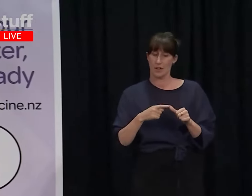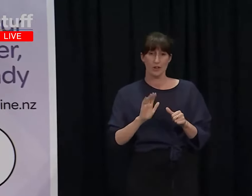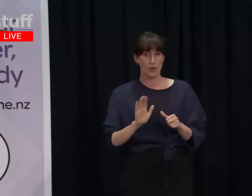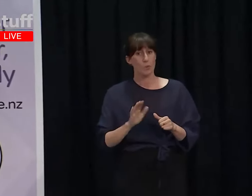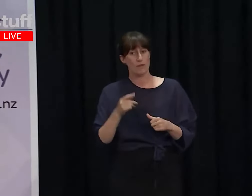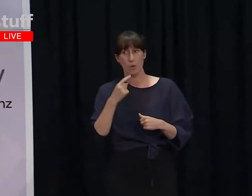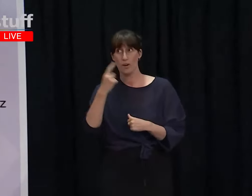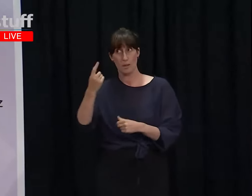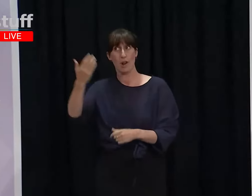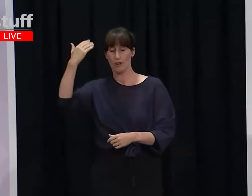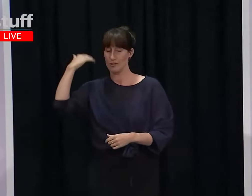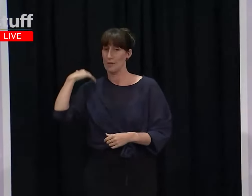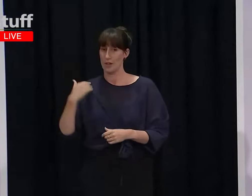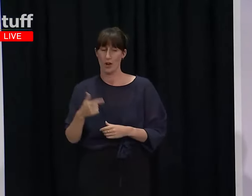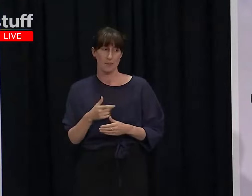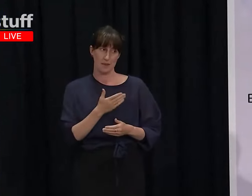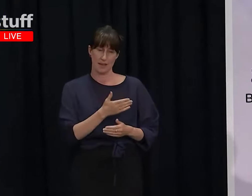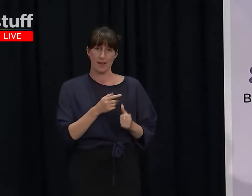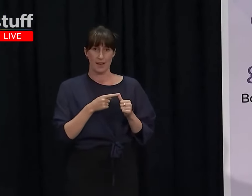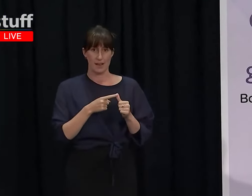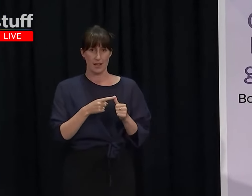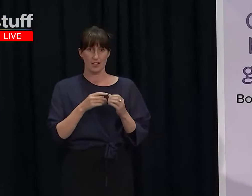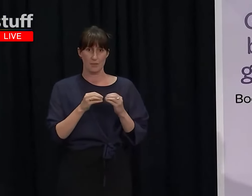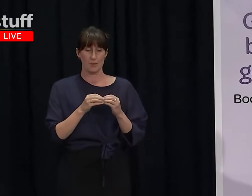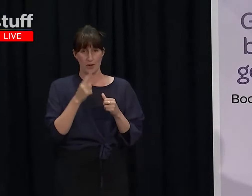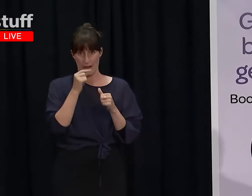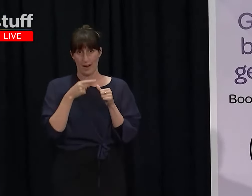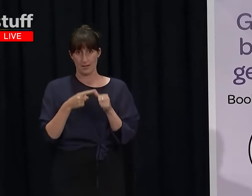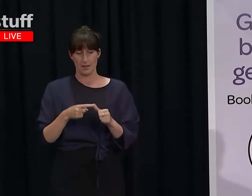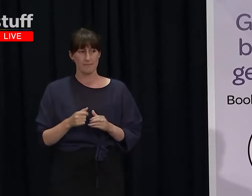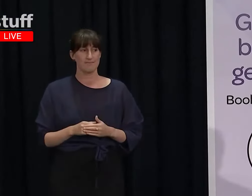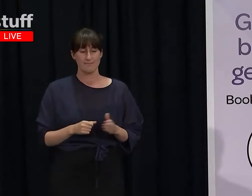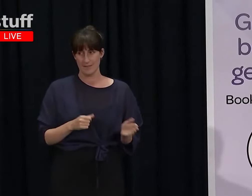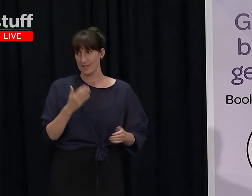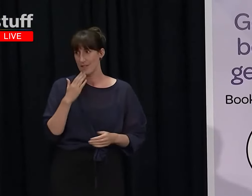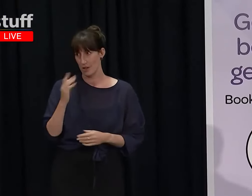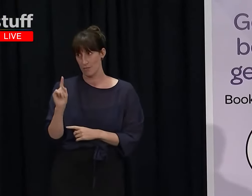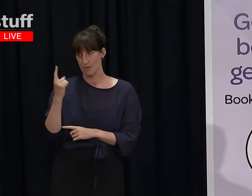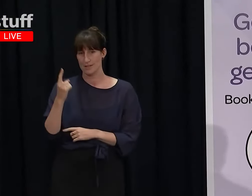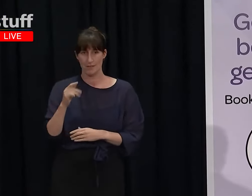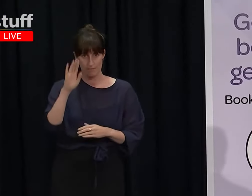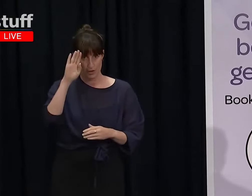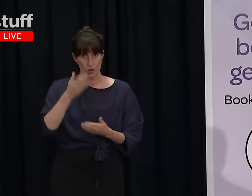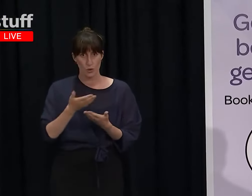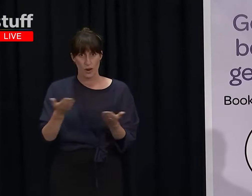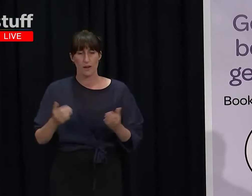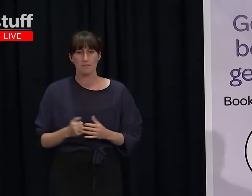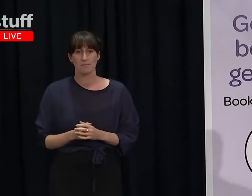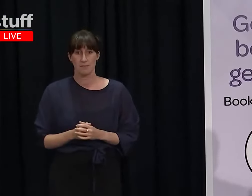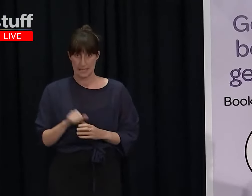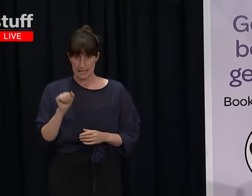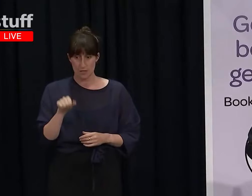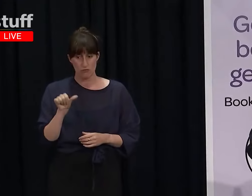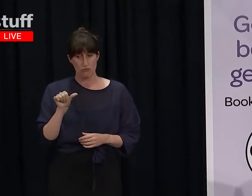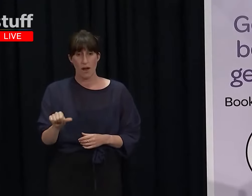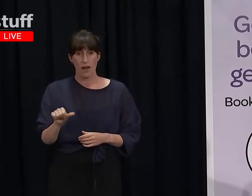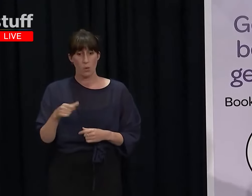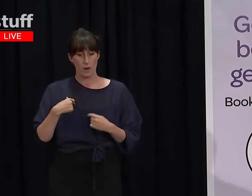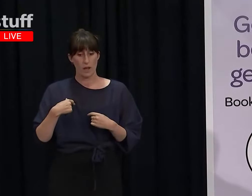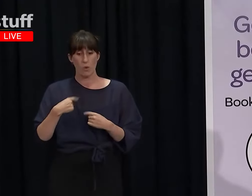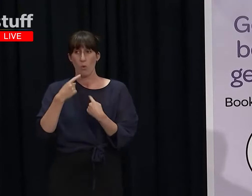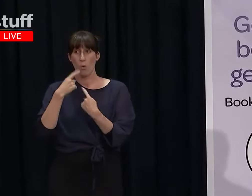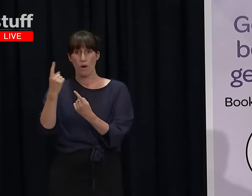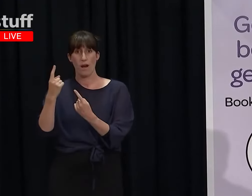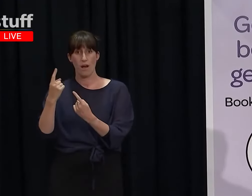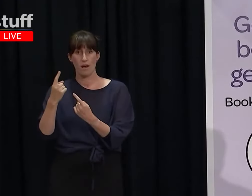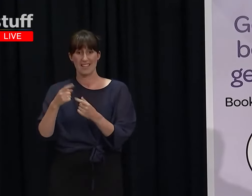pick up that question. Certainly. Thanks, Prime Minister, and kia ora koutou. Yes, we've been working for some time on ordering rapid antigen